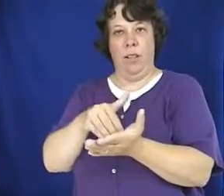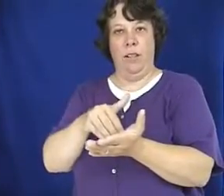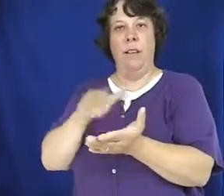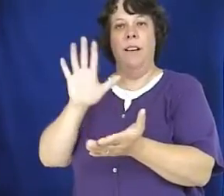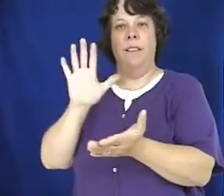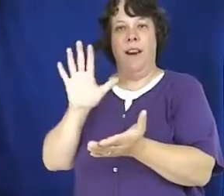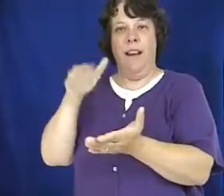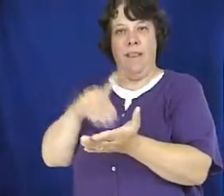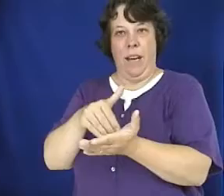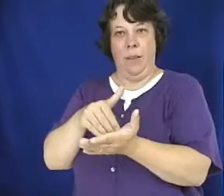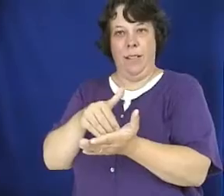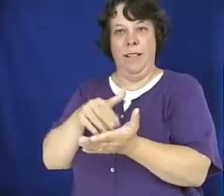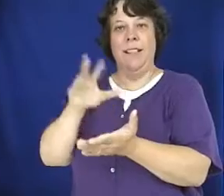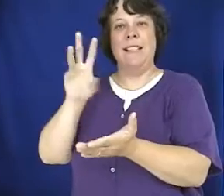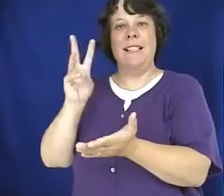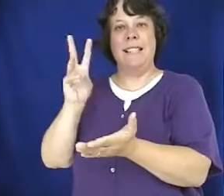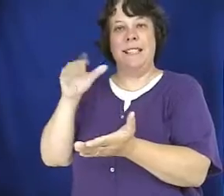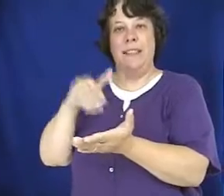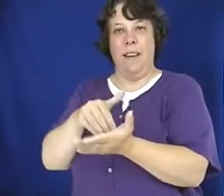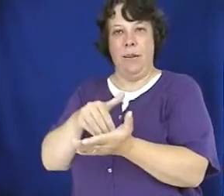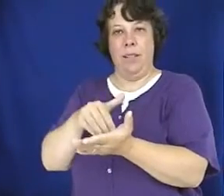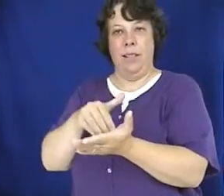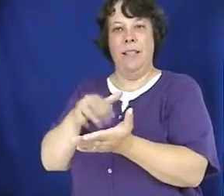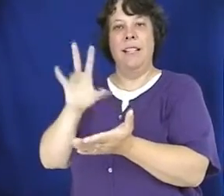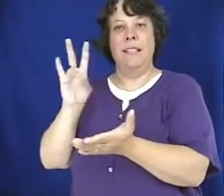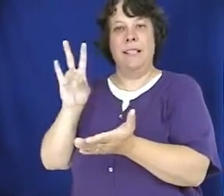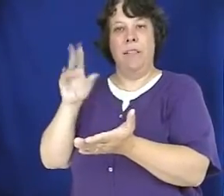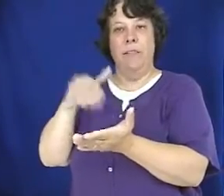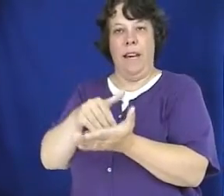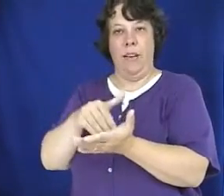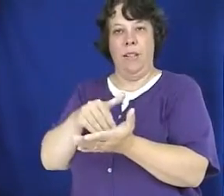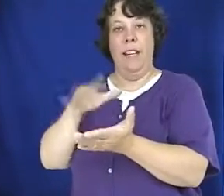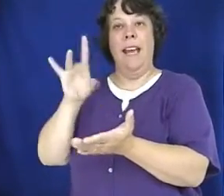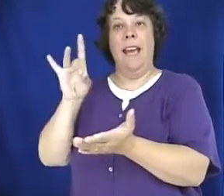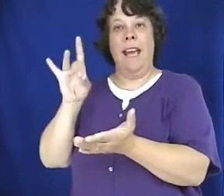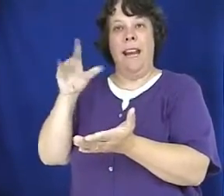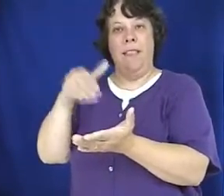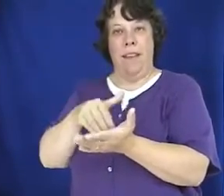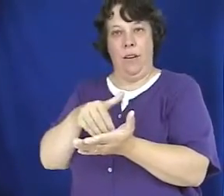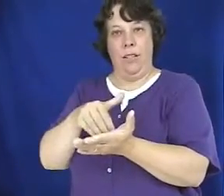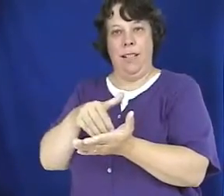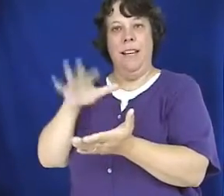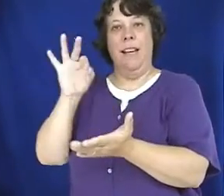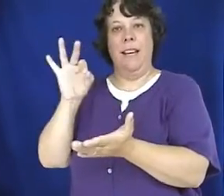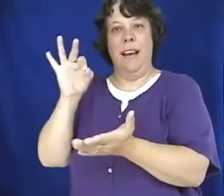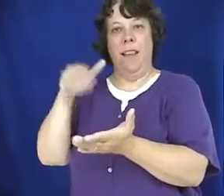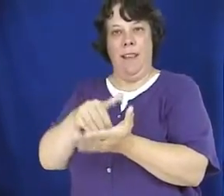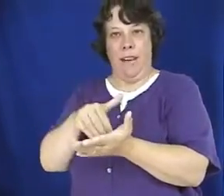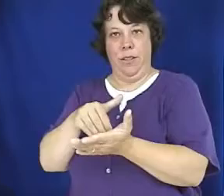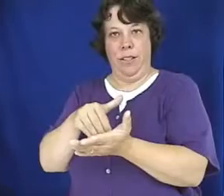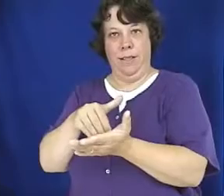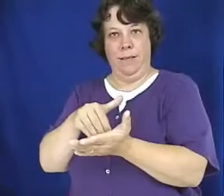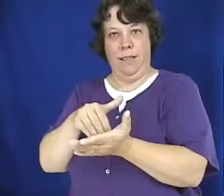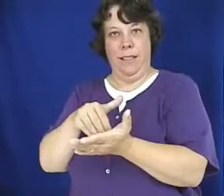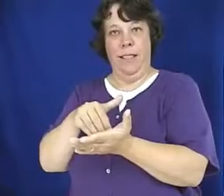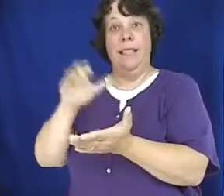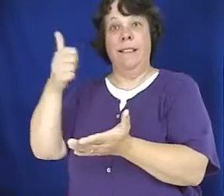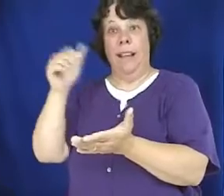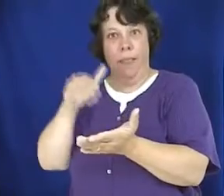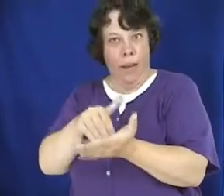4,000, 5,000, 6,000, 7,000, 8,000, 9,000,